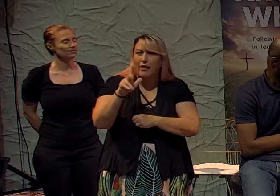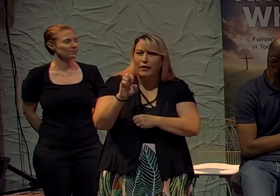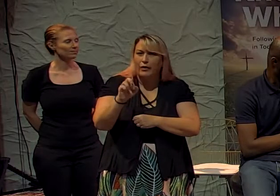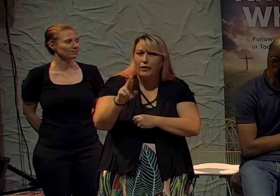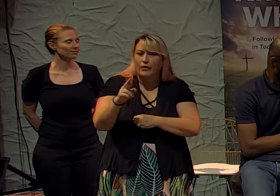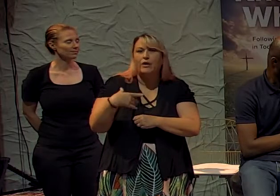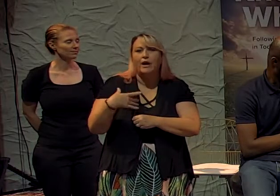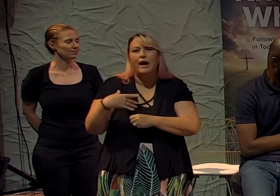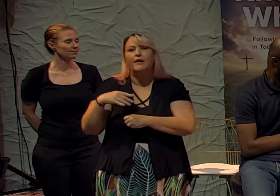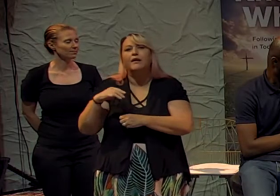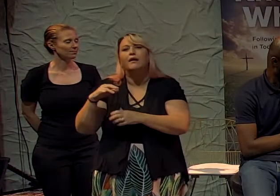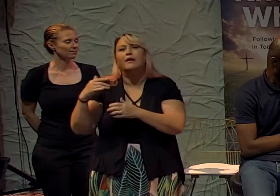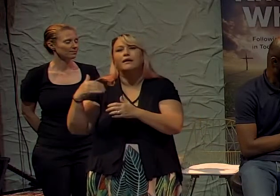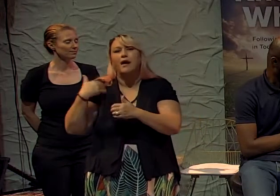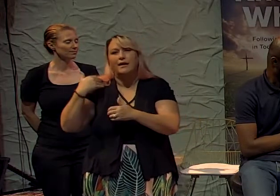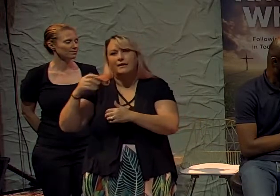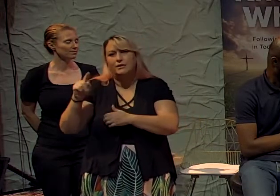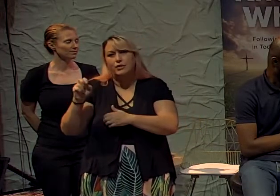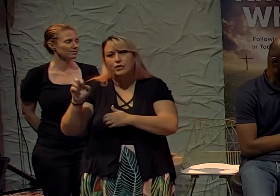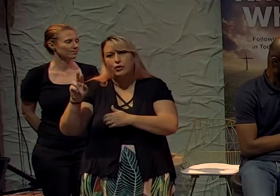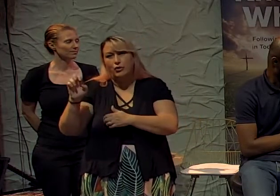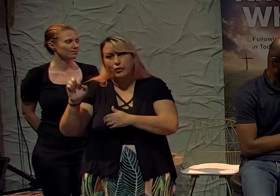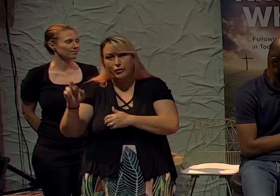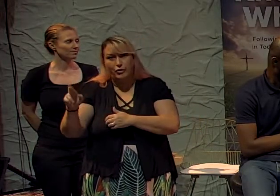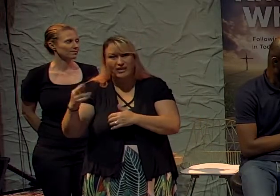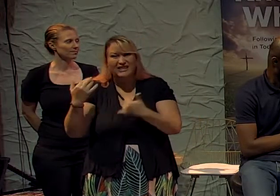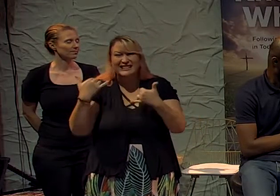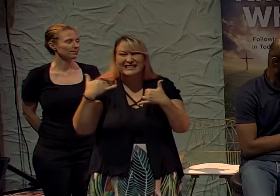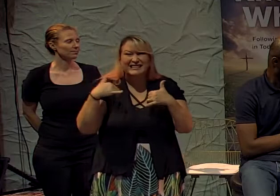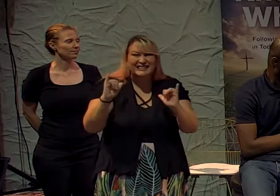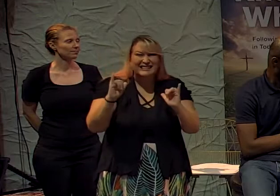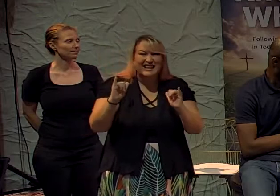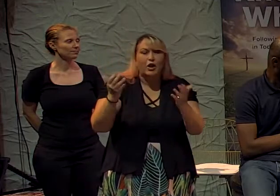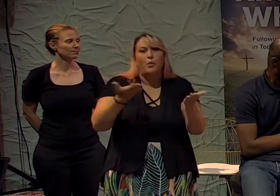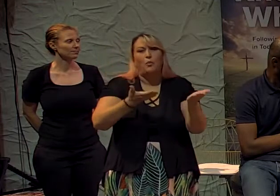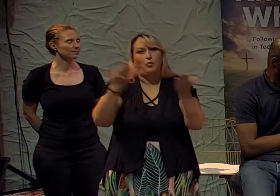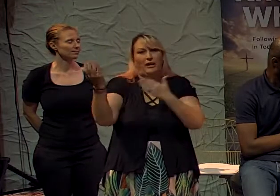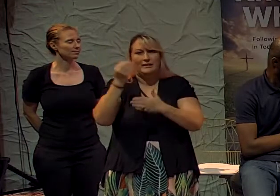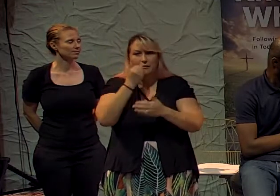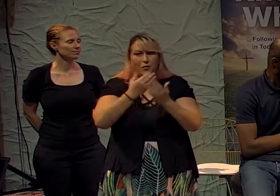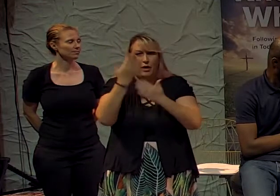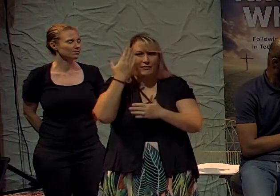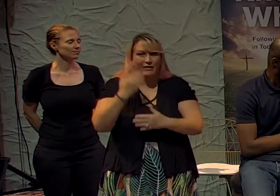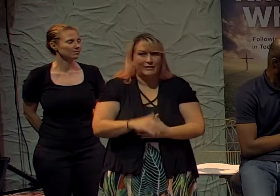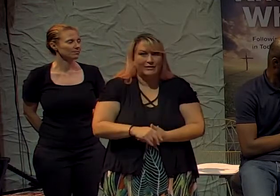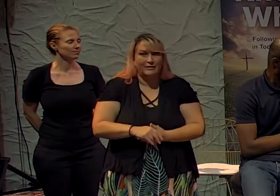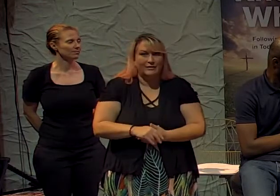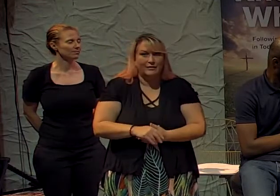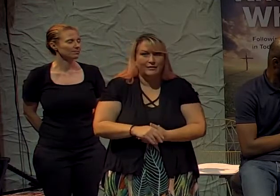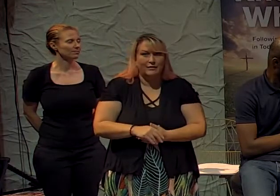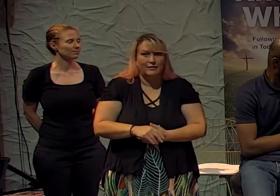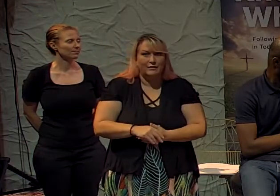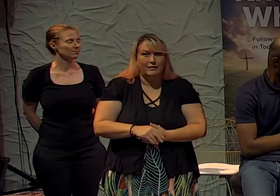is 23, Turner, and he still to this day takes them to breakfast once